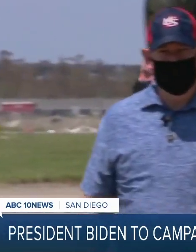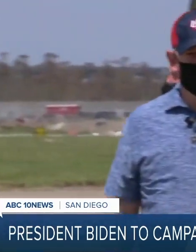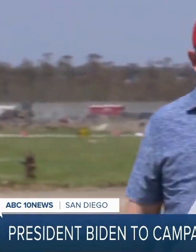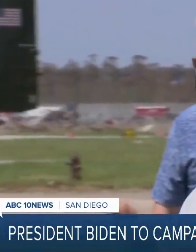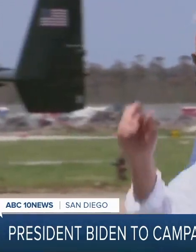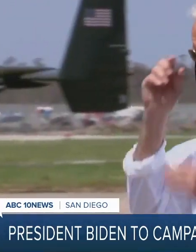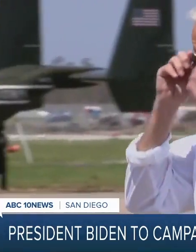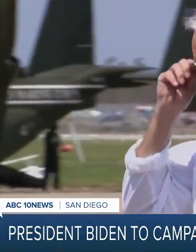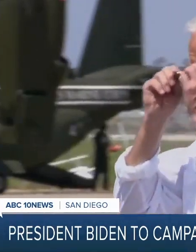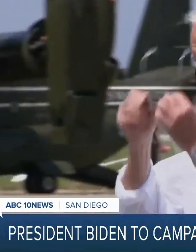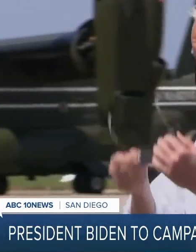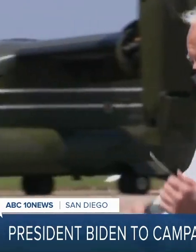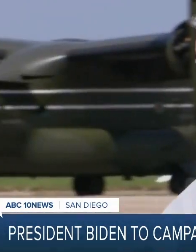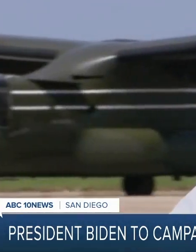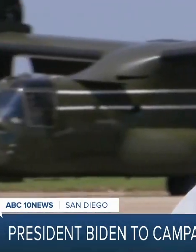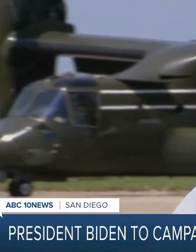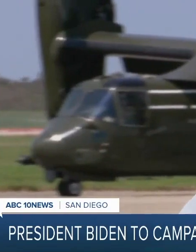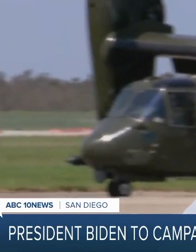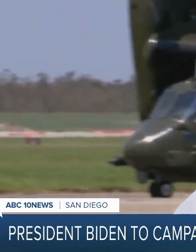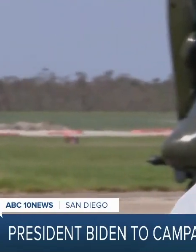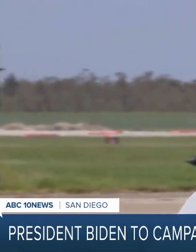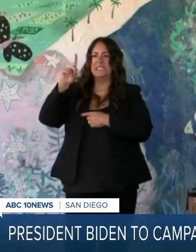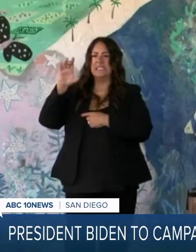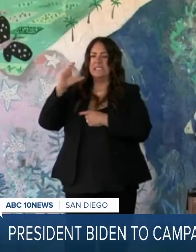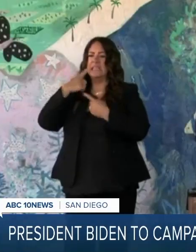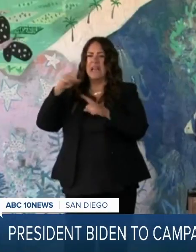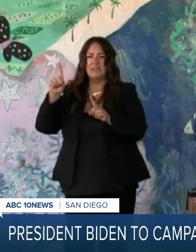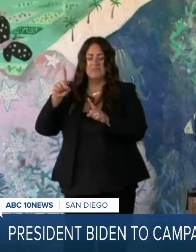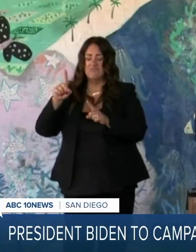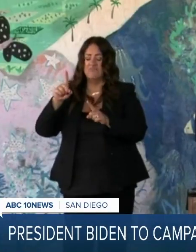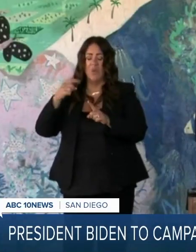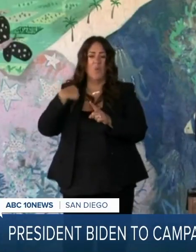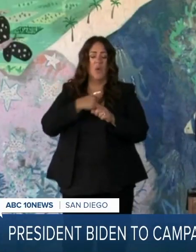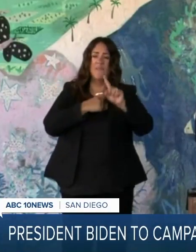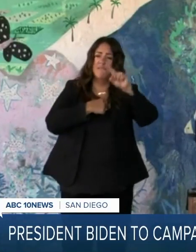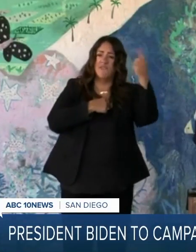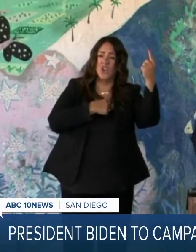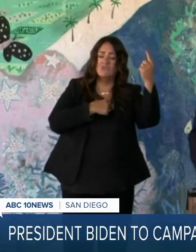Vice President Kamala Harris will travel to the Bay Area to campaign with Governor Newsom.